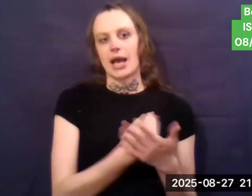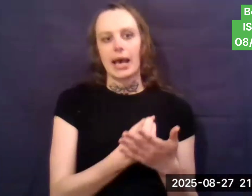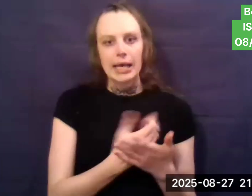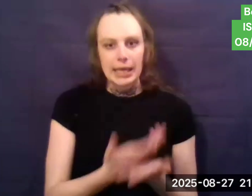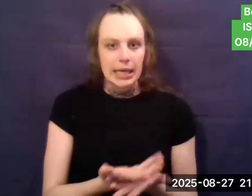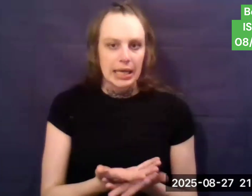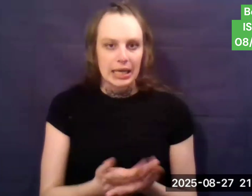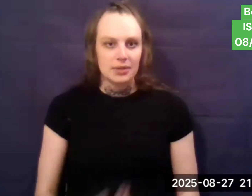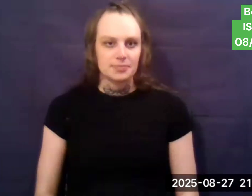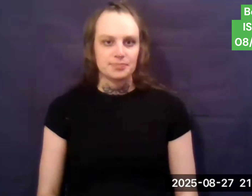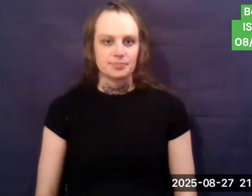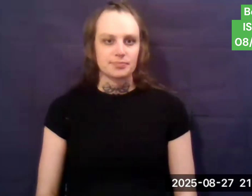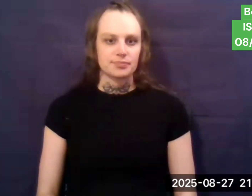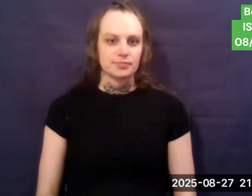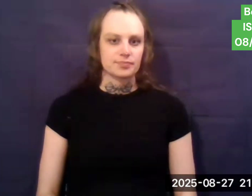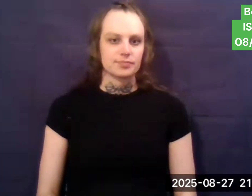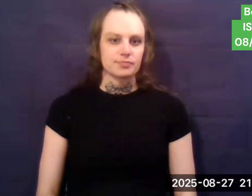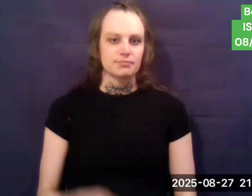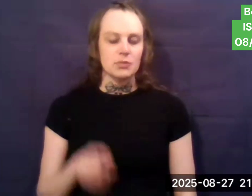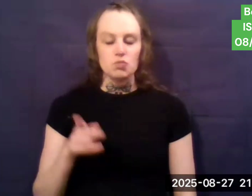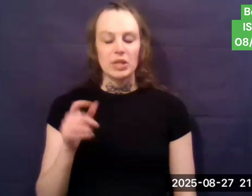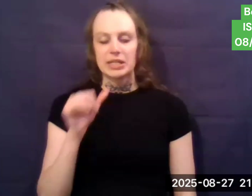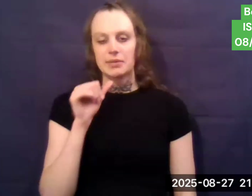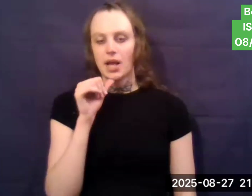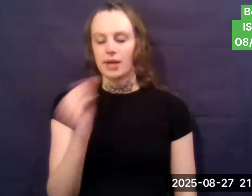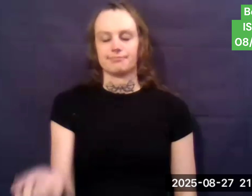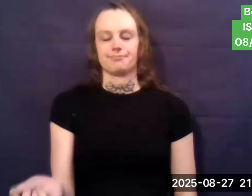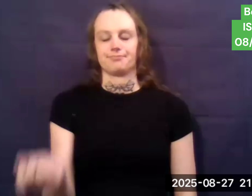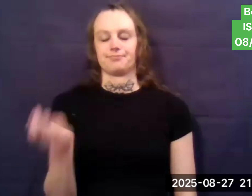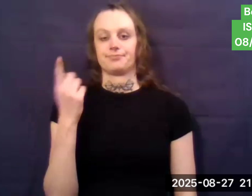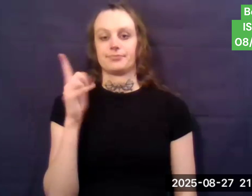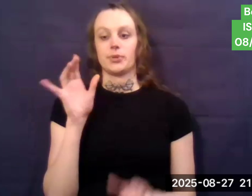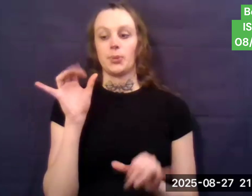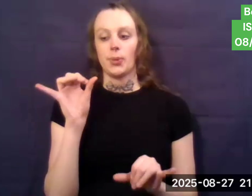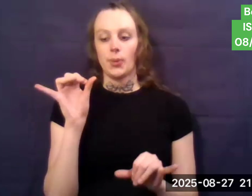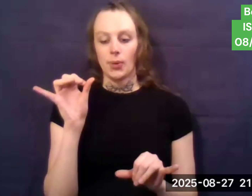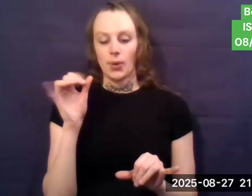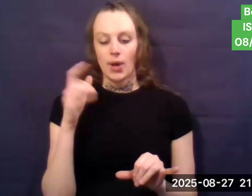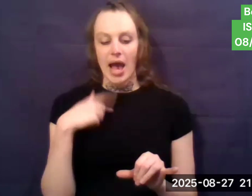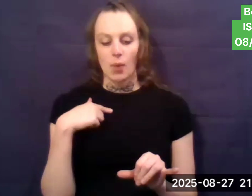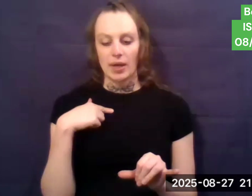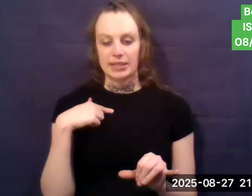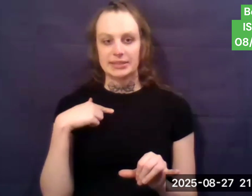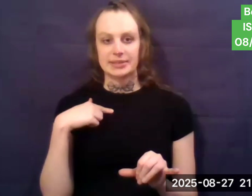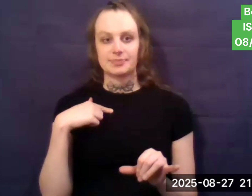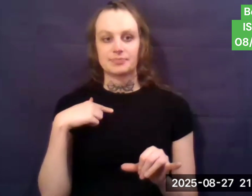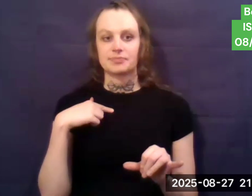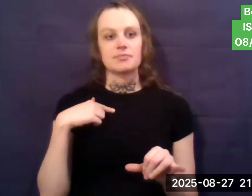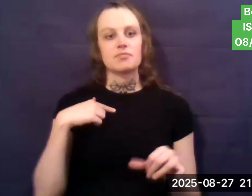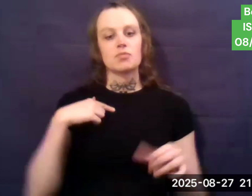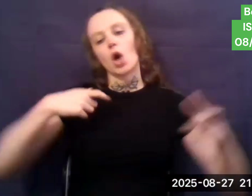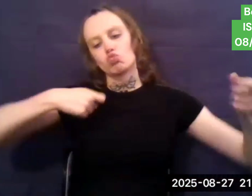able to fathom the fact that I was out here running these streets, right?